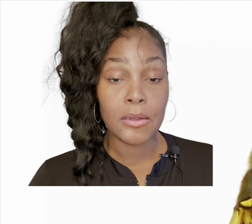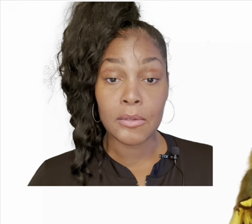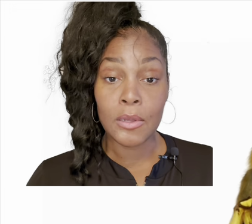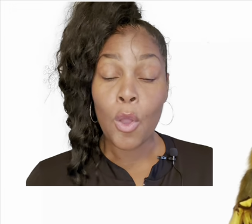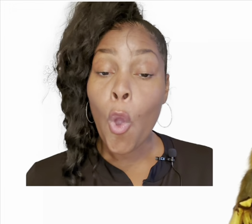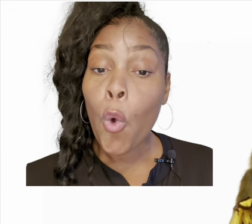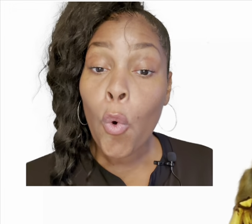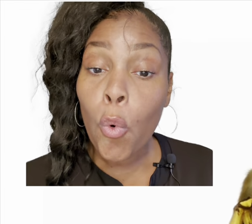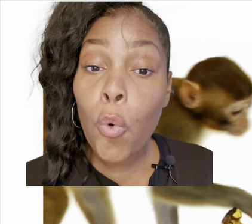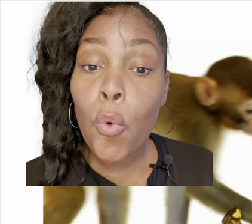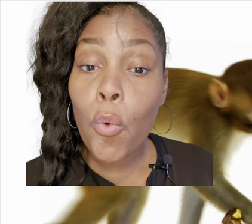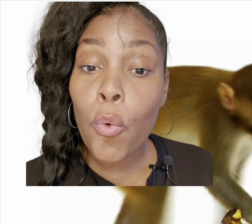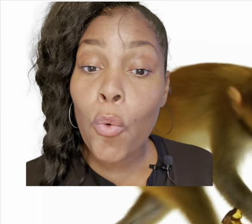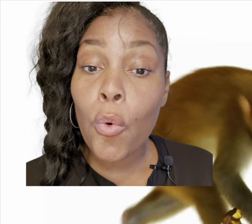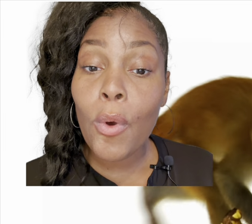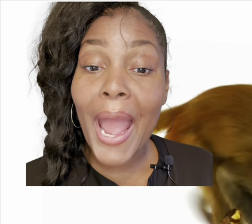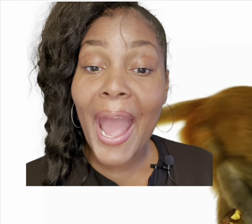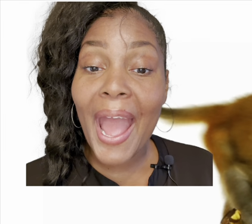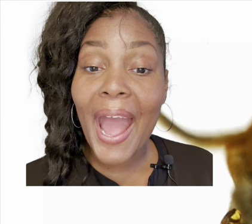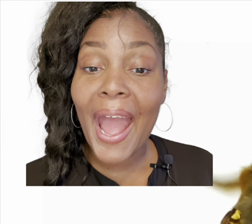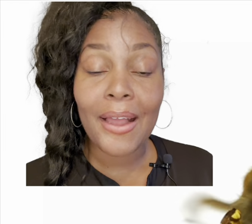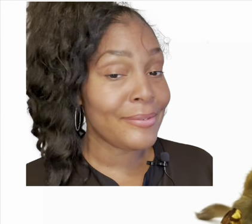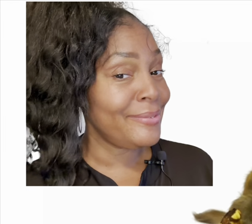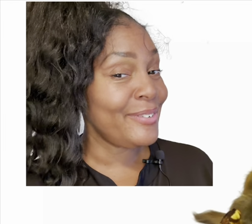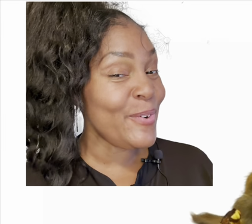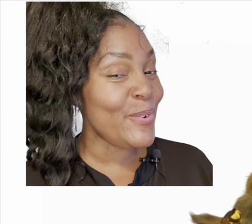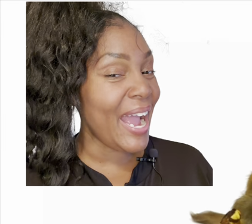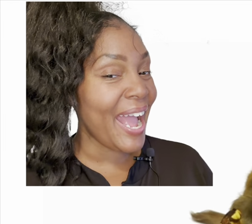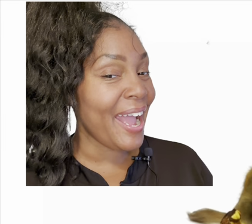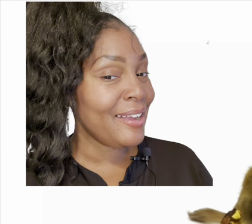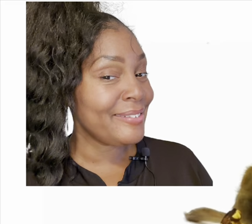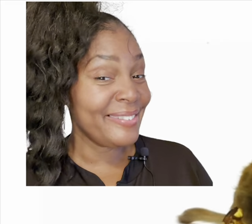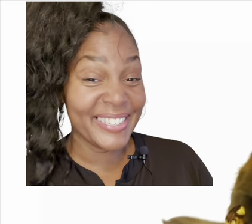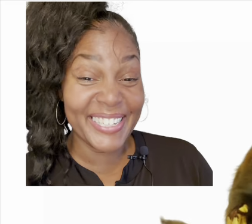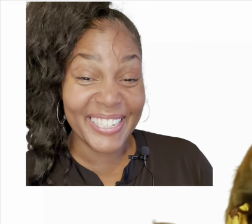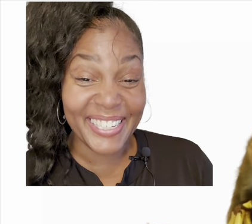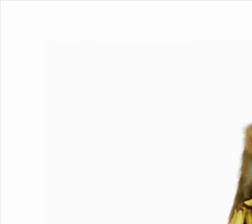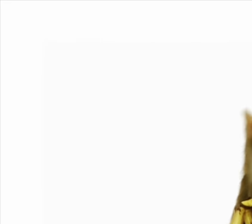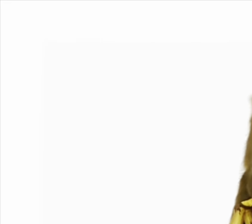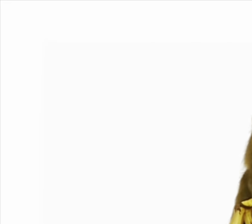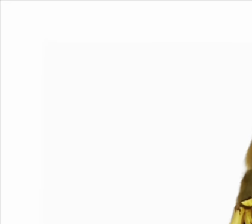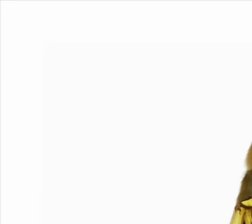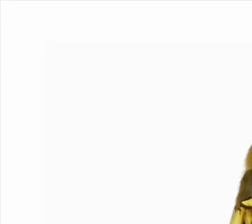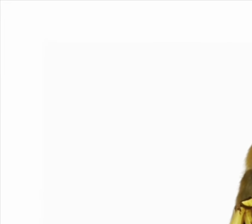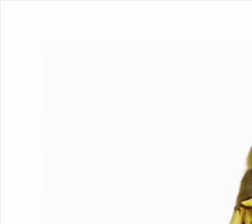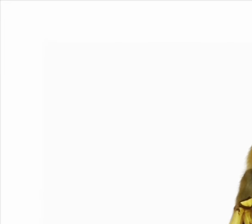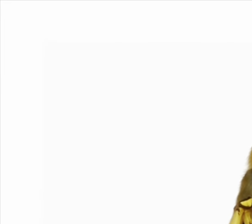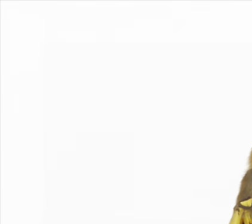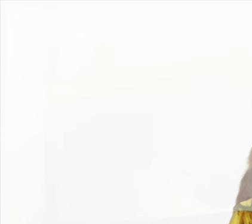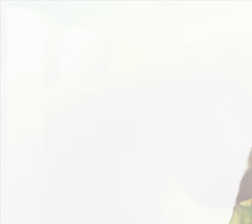ah. Ooh, ooh, ah, ah. Ooh, ooh, ah, ah.